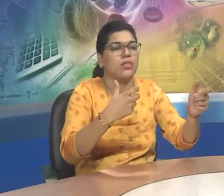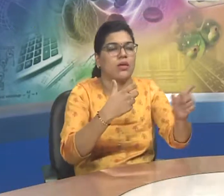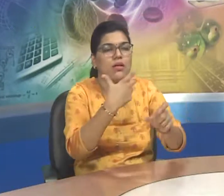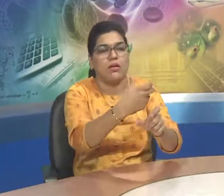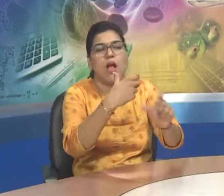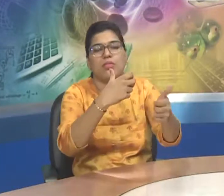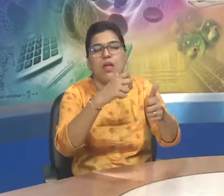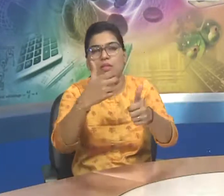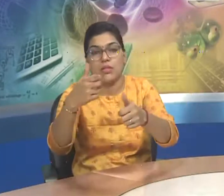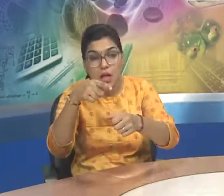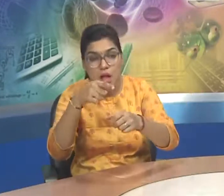syringe.